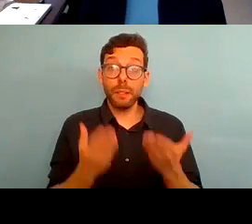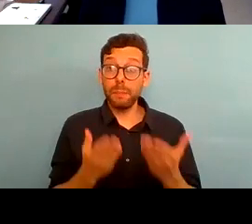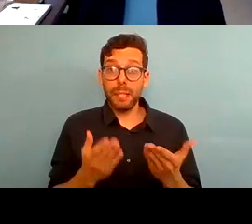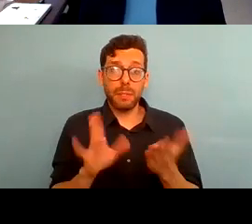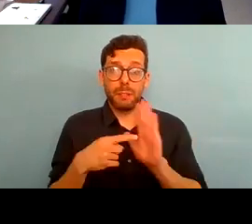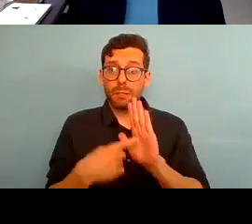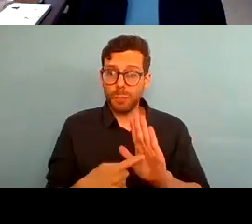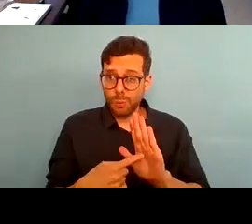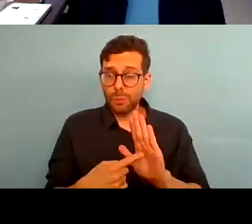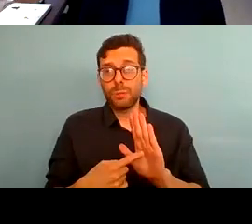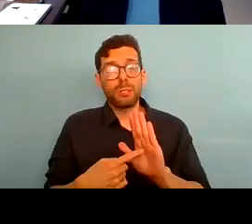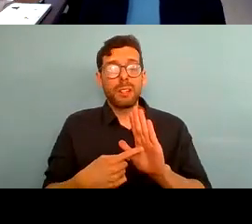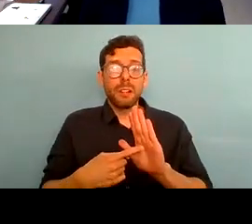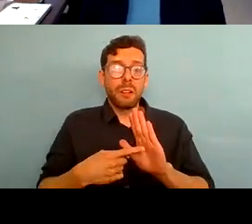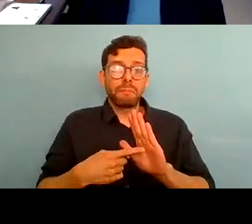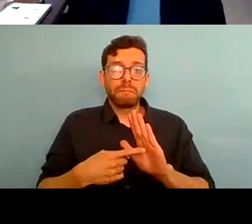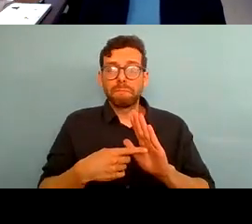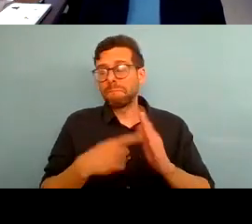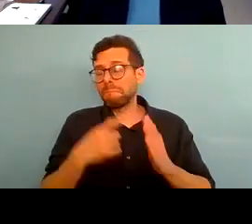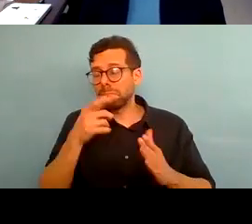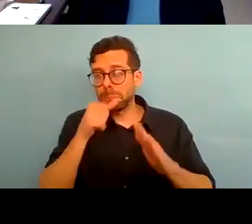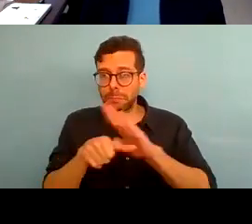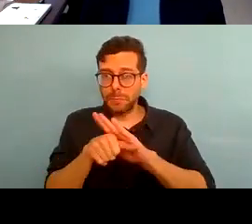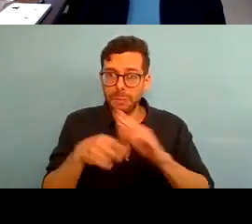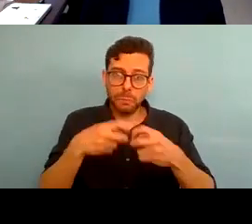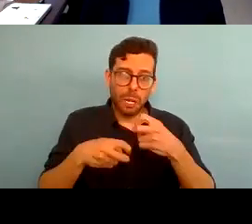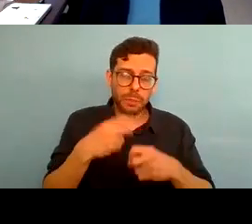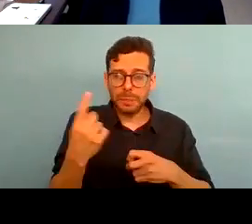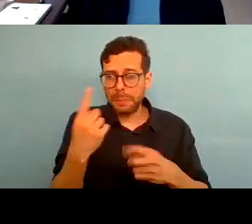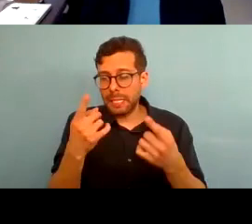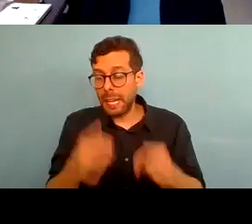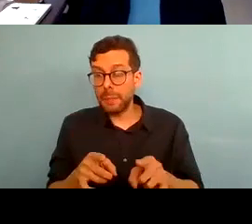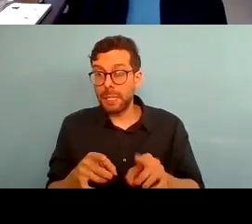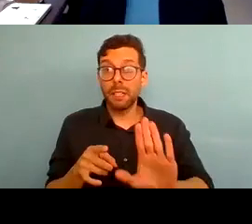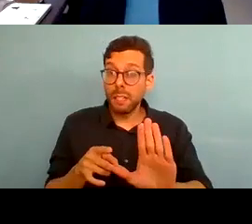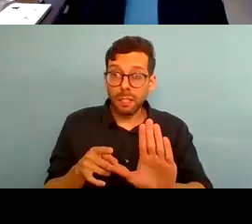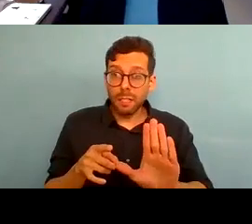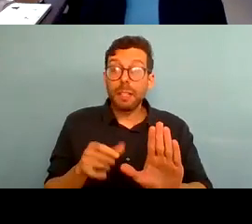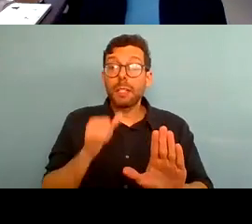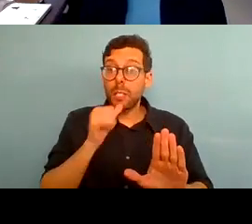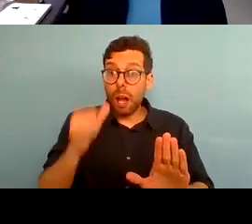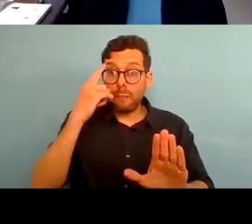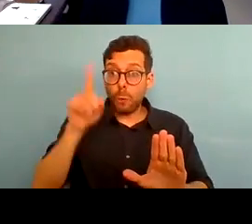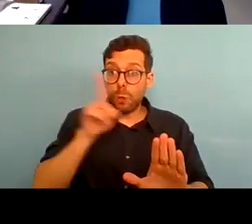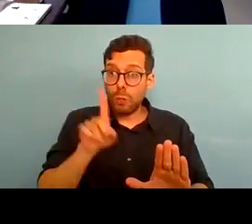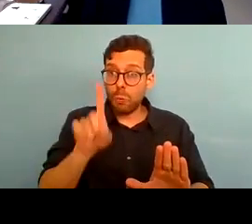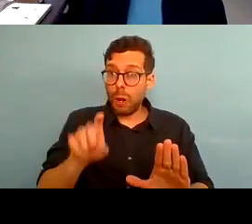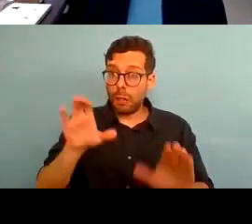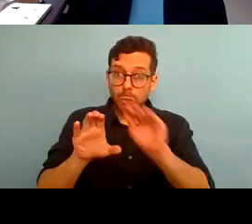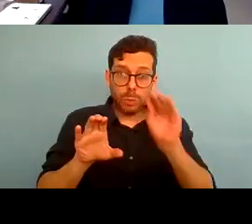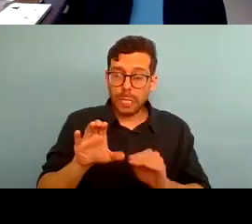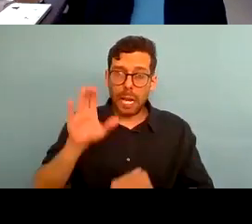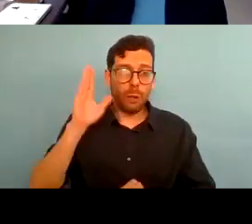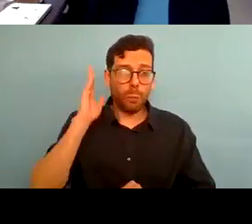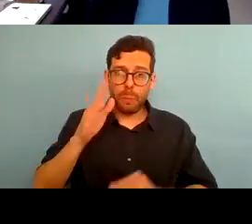that there might be something going on. Please don't misunderstand. I'm not saying there is, not giving you carte blanche reign to go